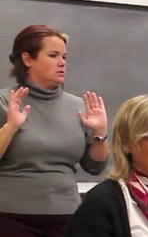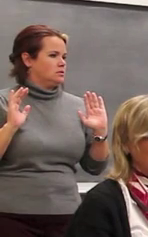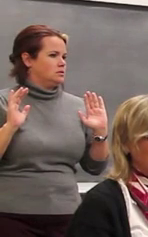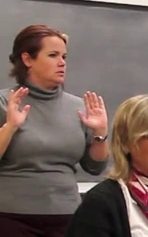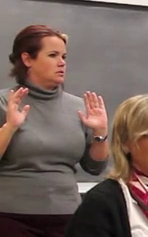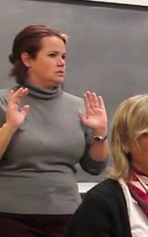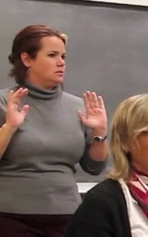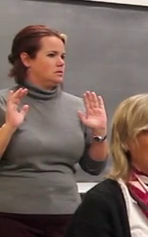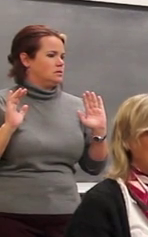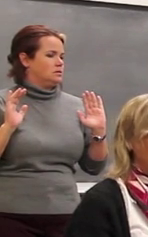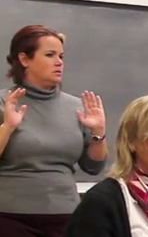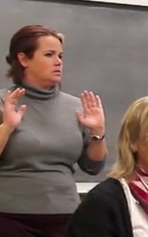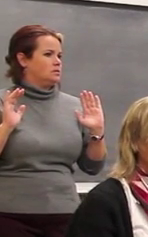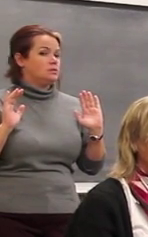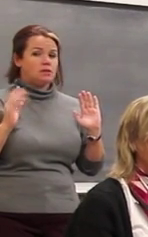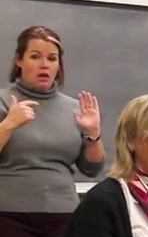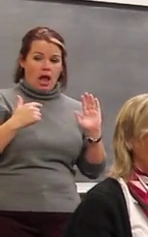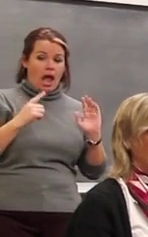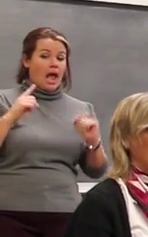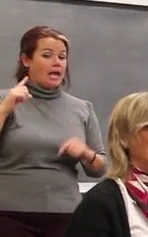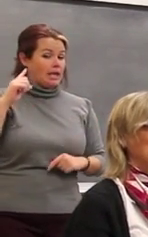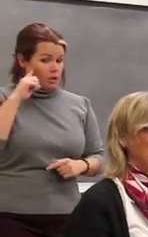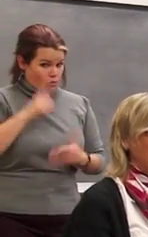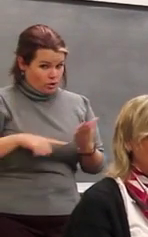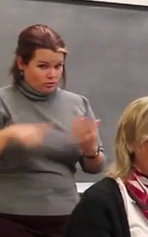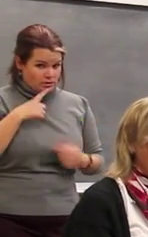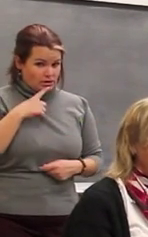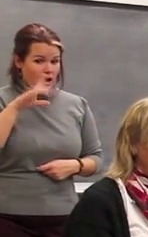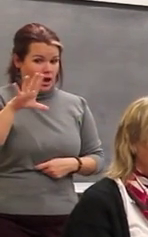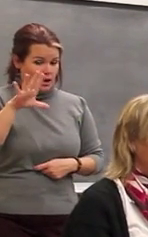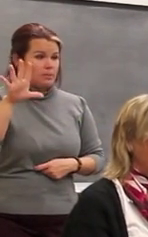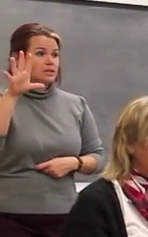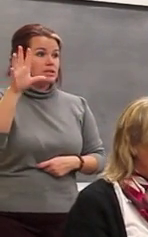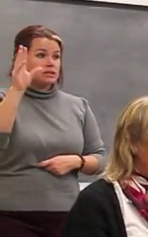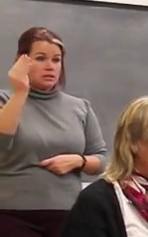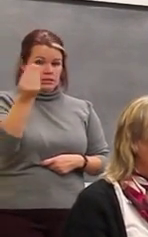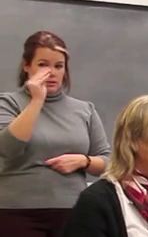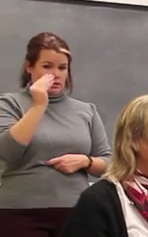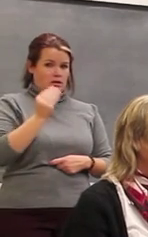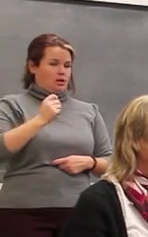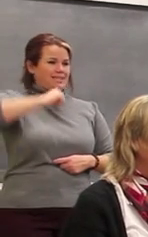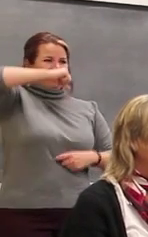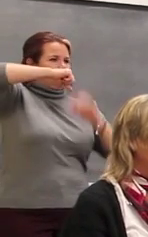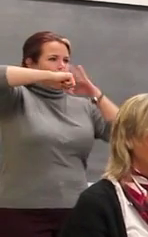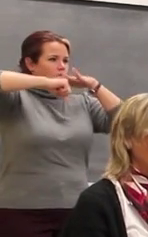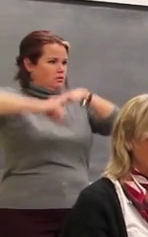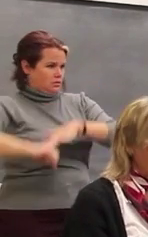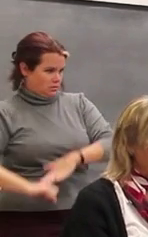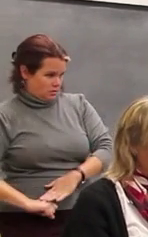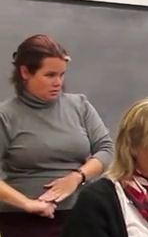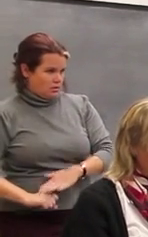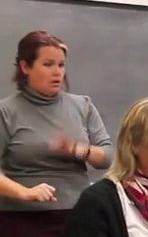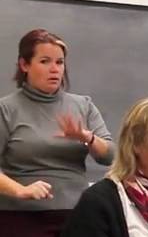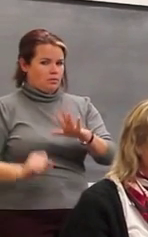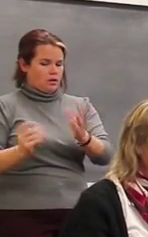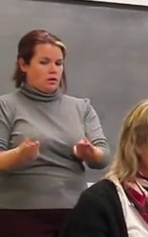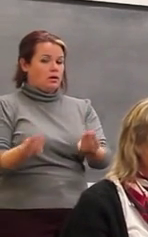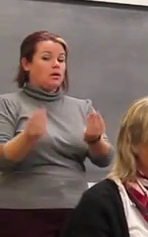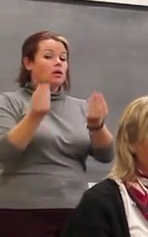say, I hear you. I'm gonna take a moment. I'm not gonna be defensive. I'm gonna